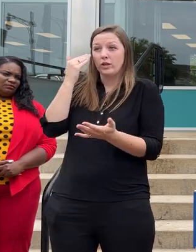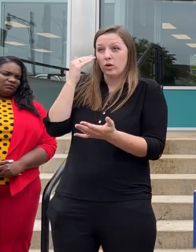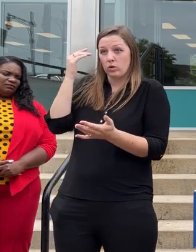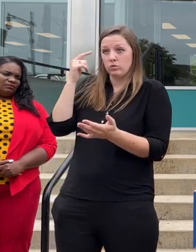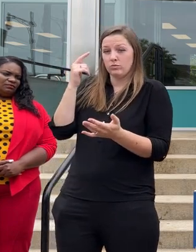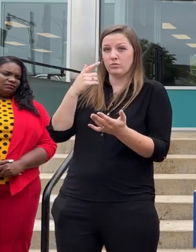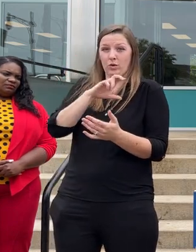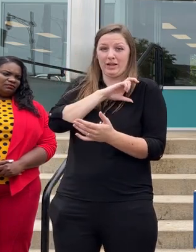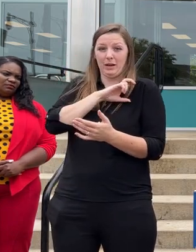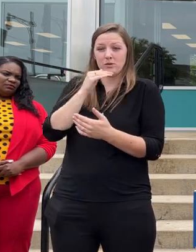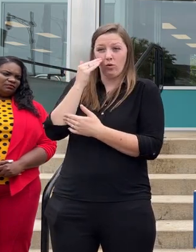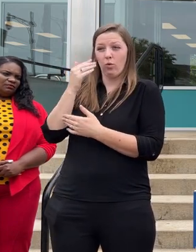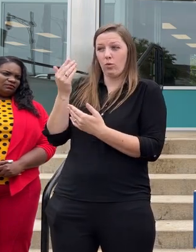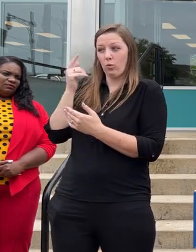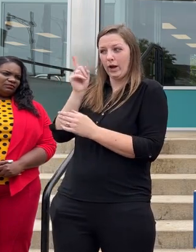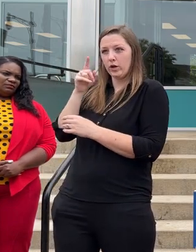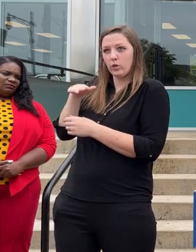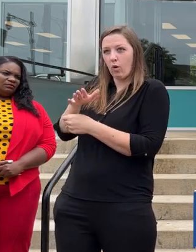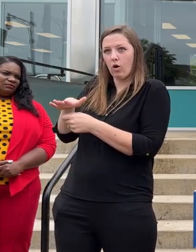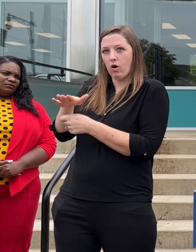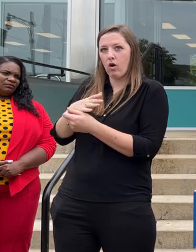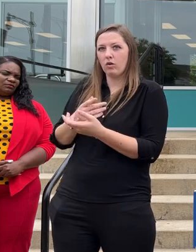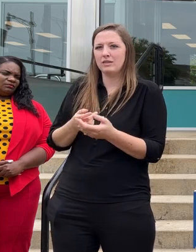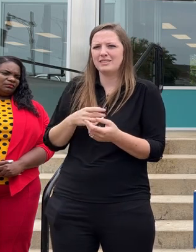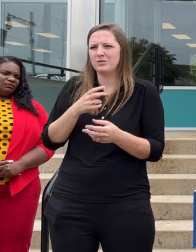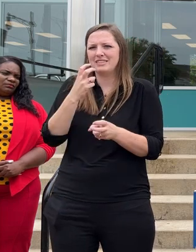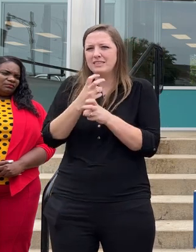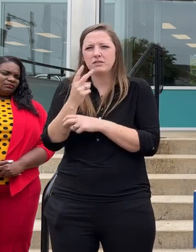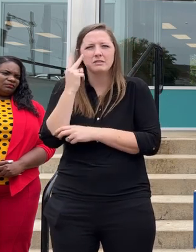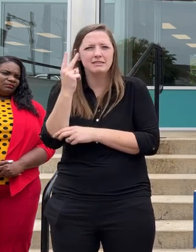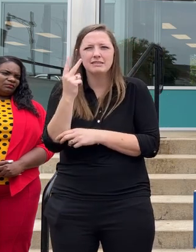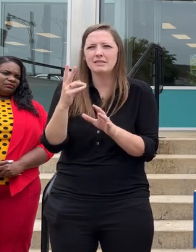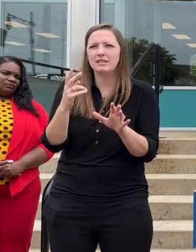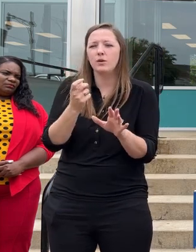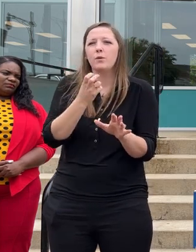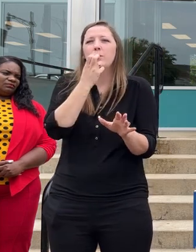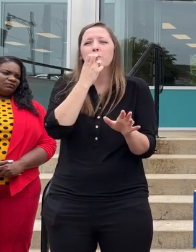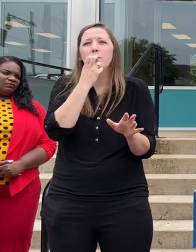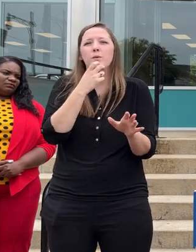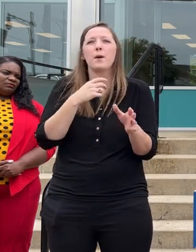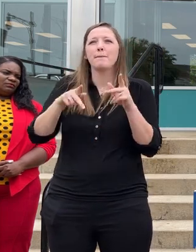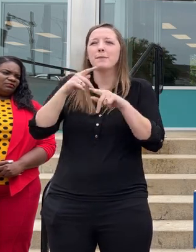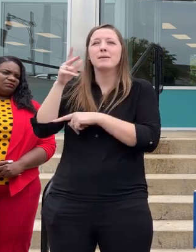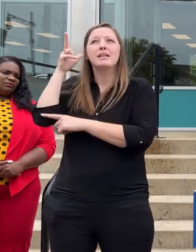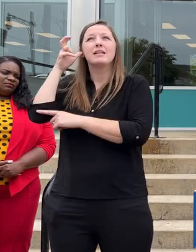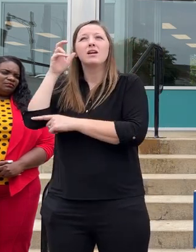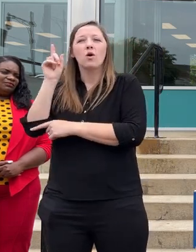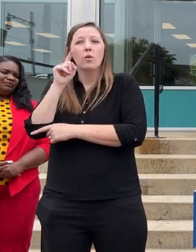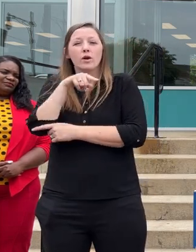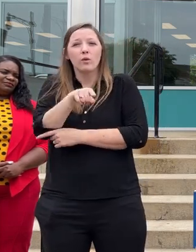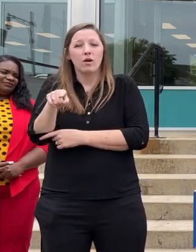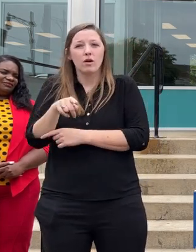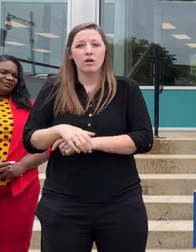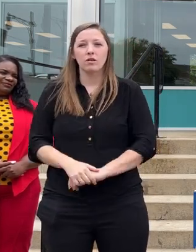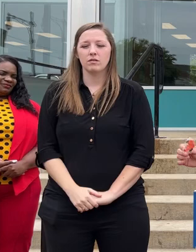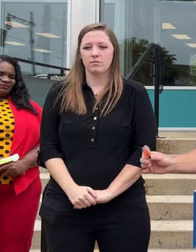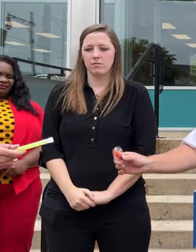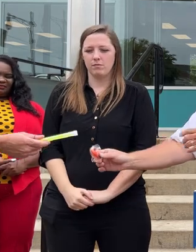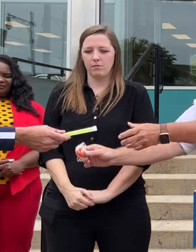point where it's very difficult to see and around. It's a nice tool to use in the need to notify